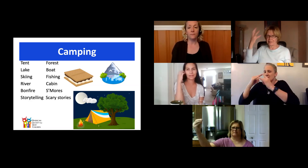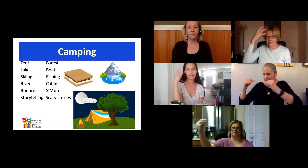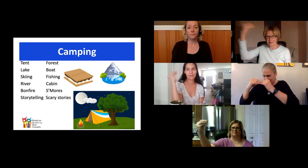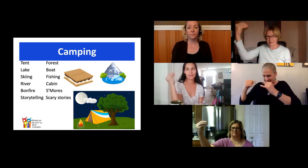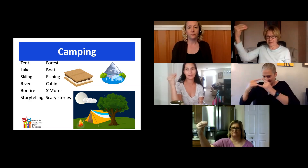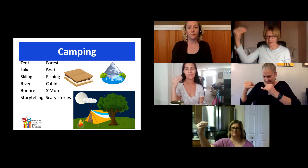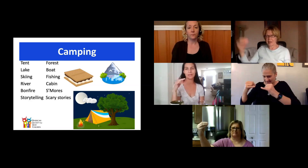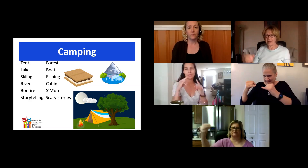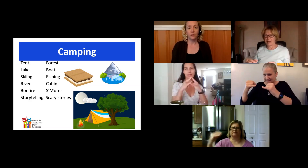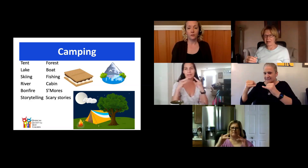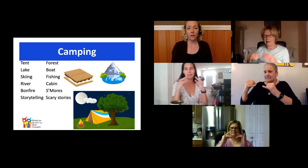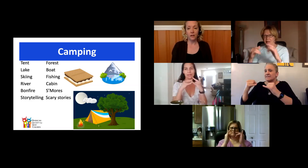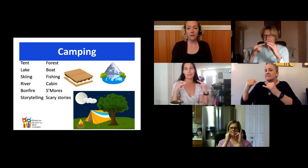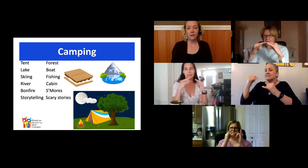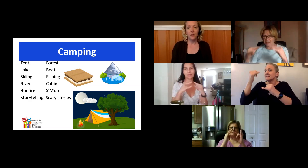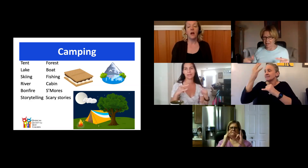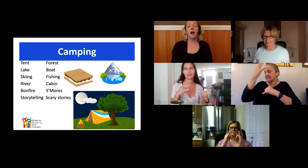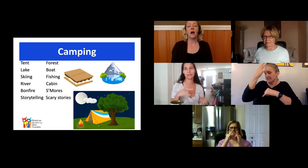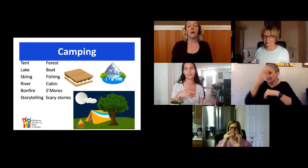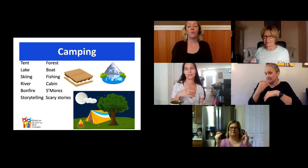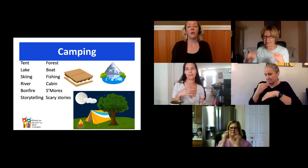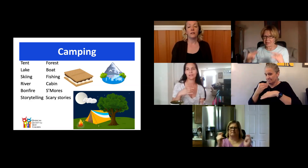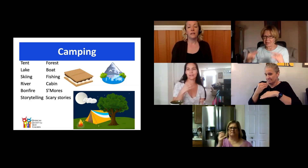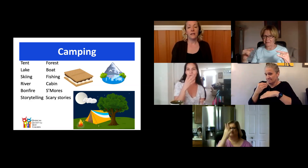I went camping.